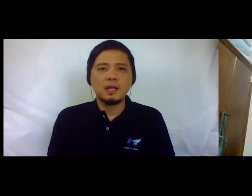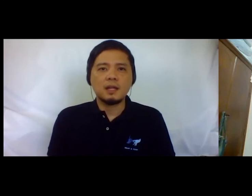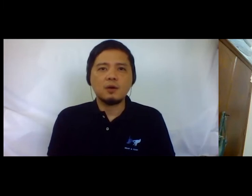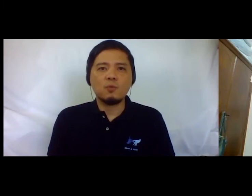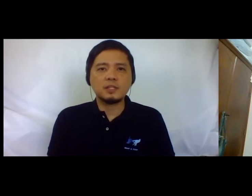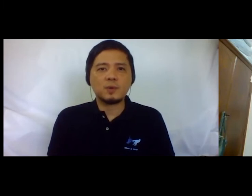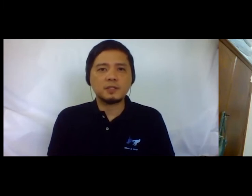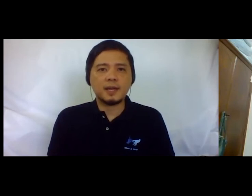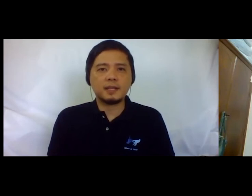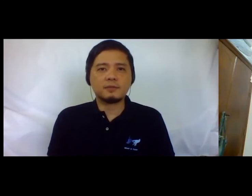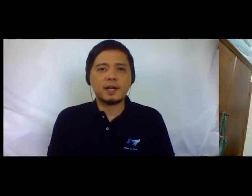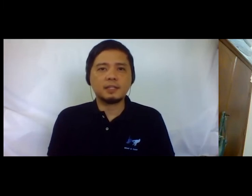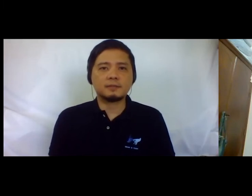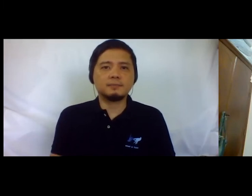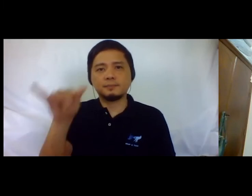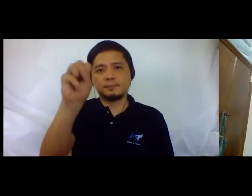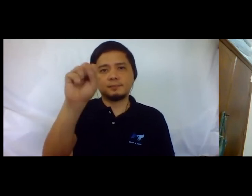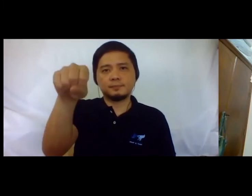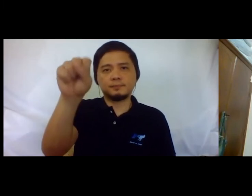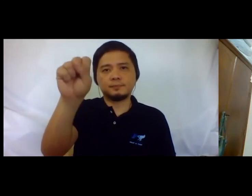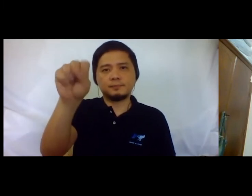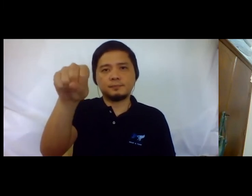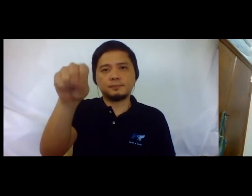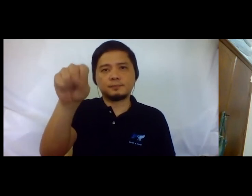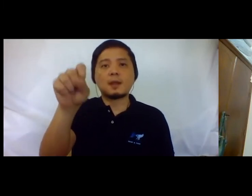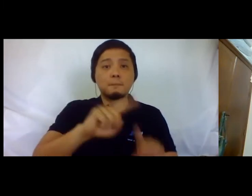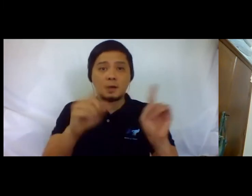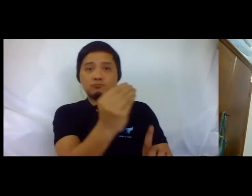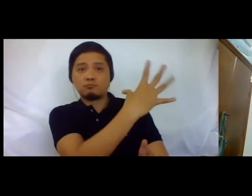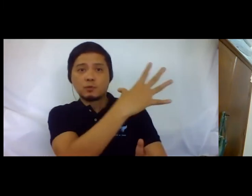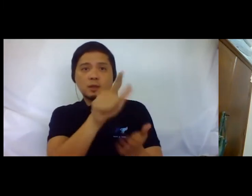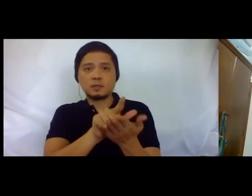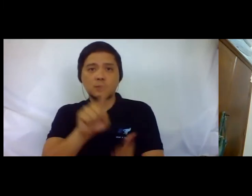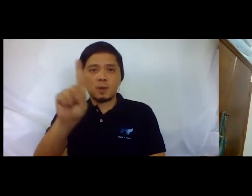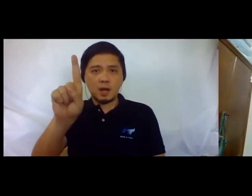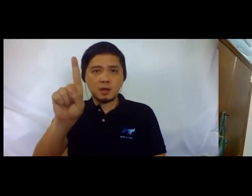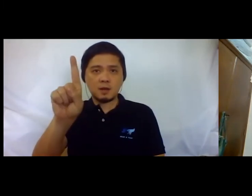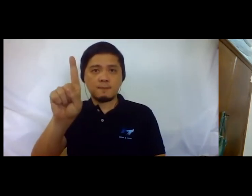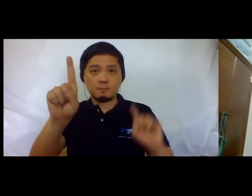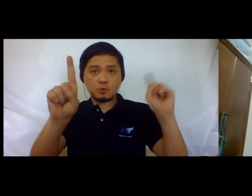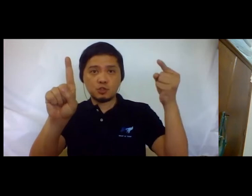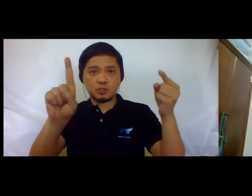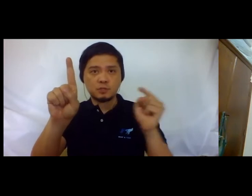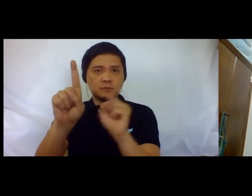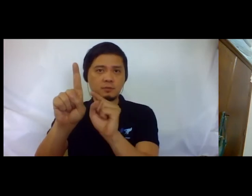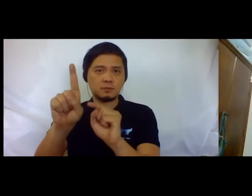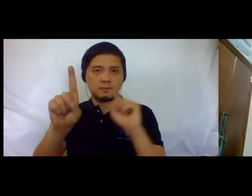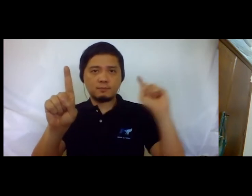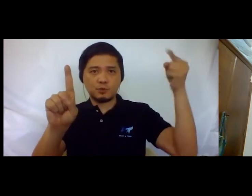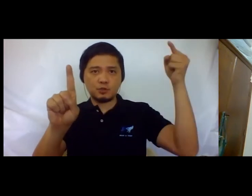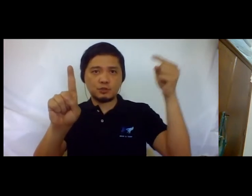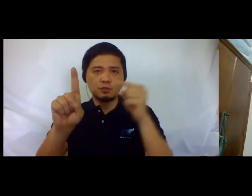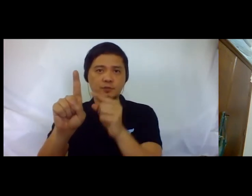Right, 1 through 8. One to eight, right? Yes, but only put up lesson one so we can go through that.